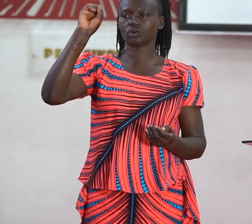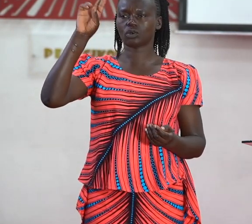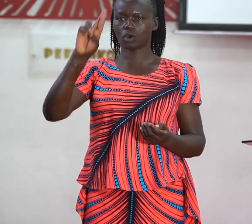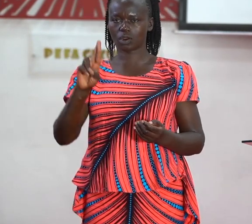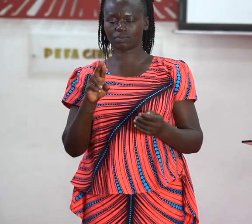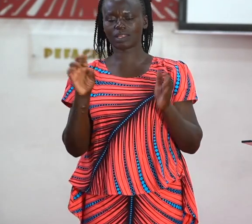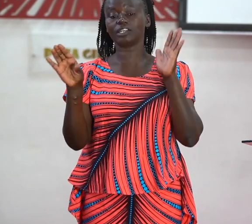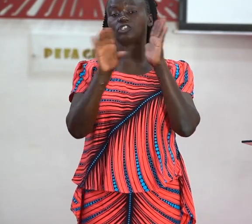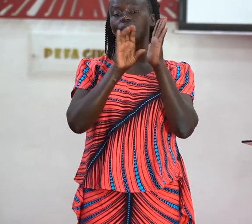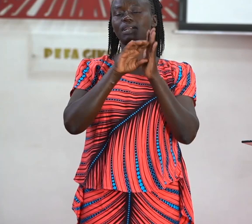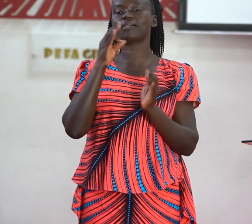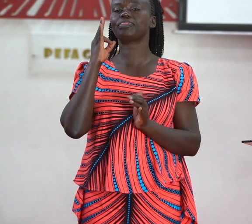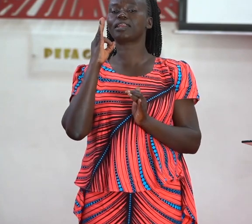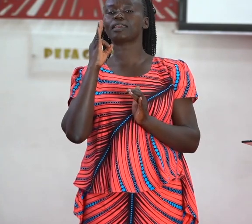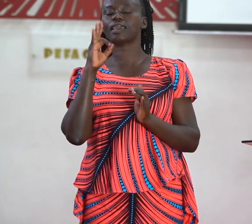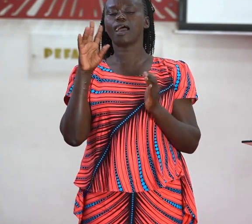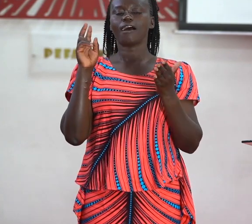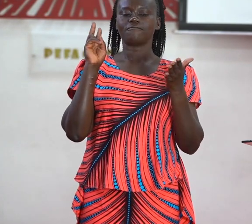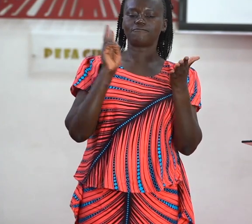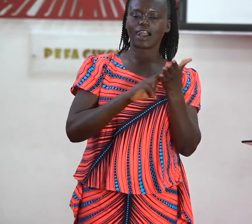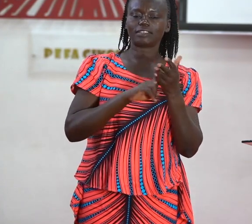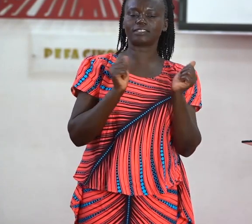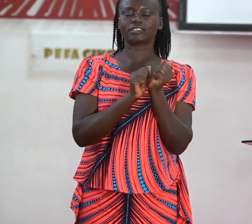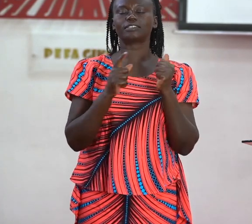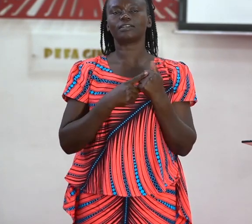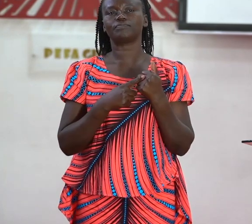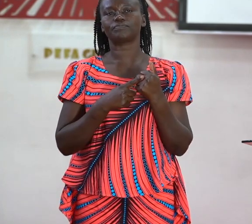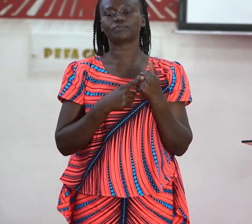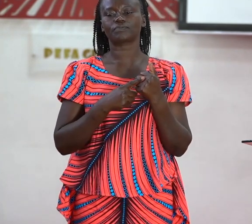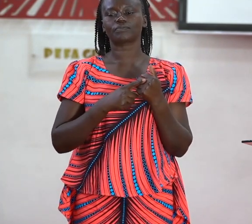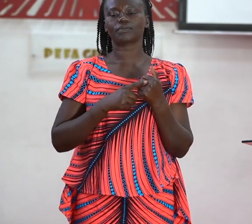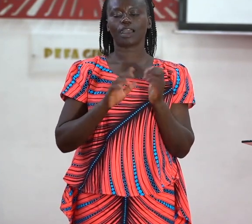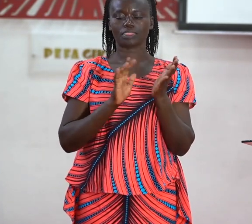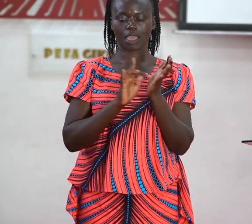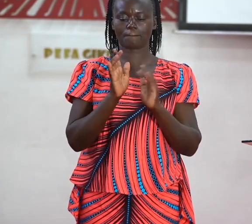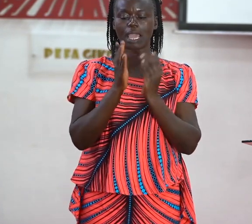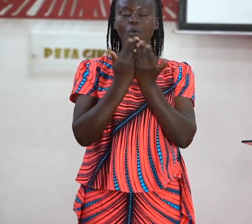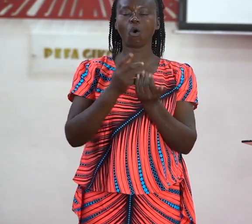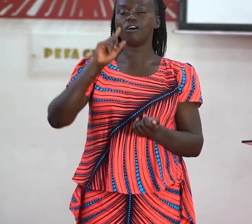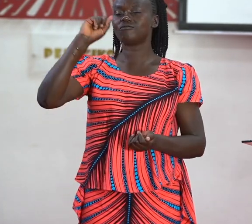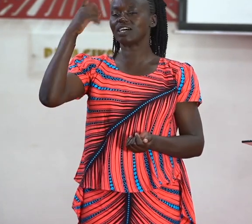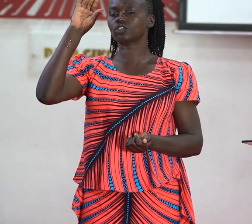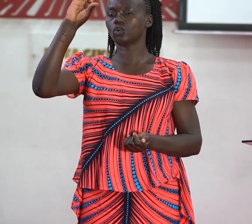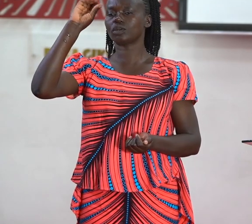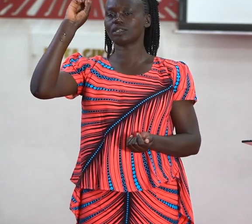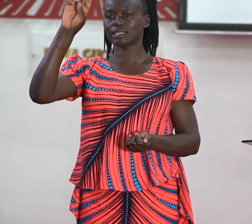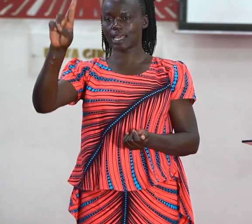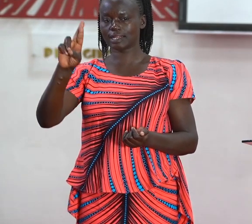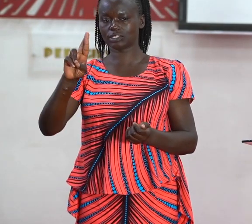verse 16. 1 Corinthians, chapter 3 and verse